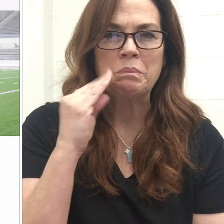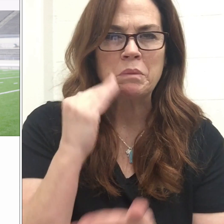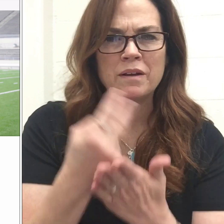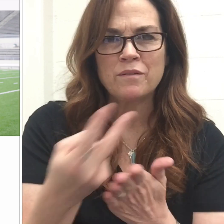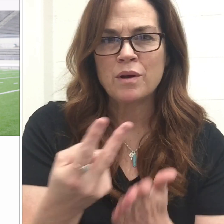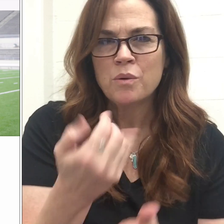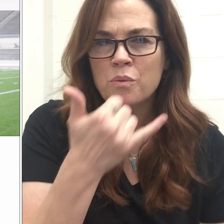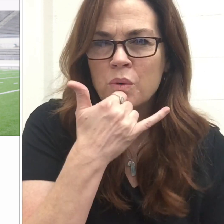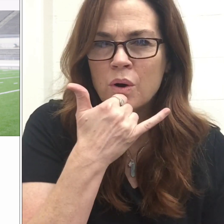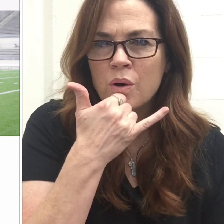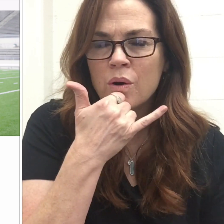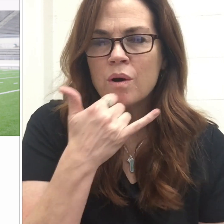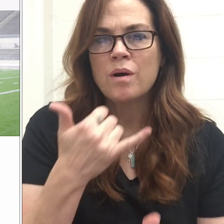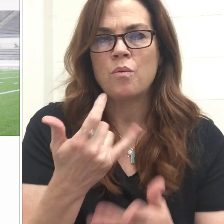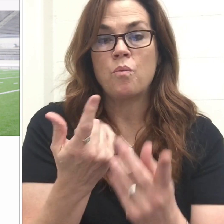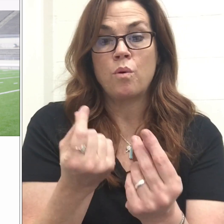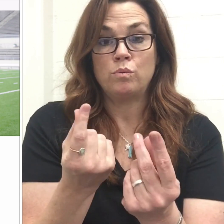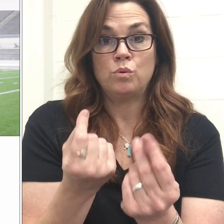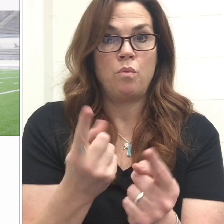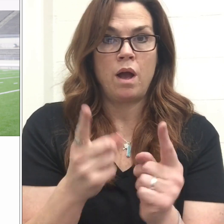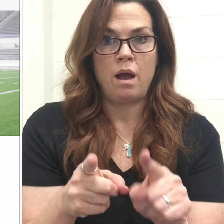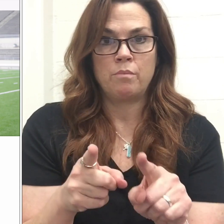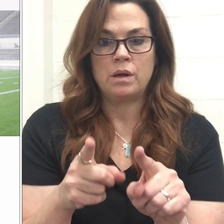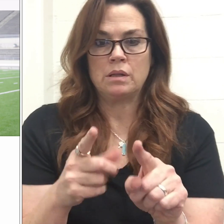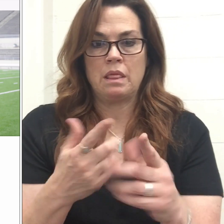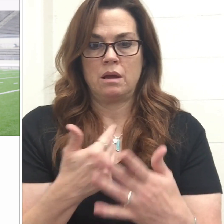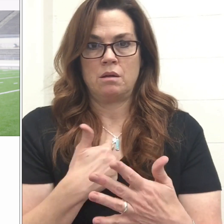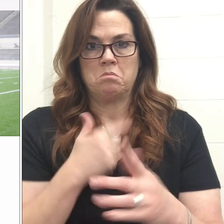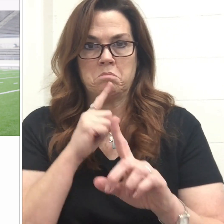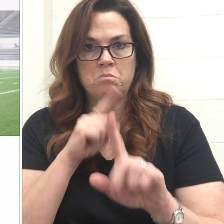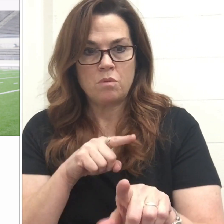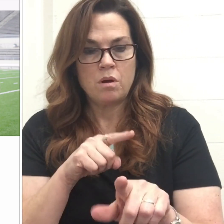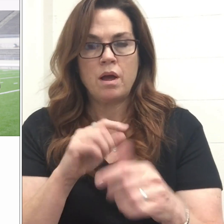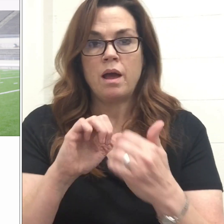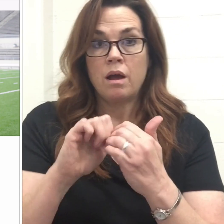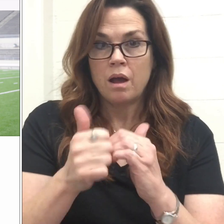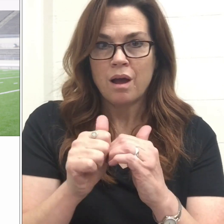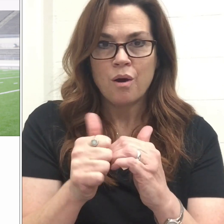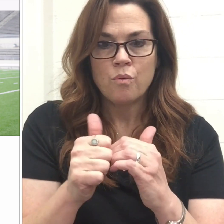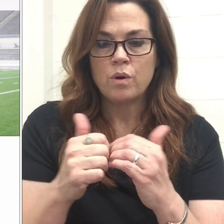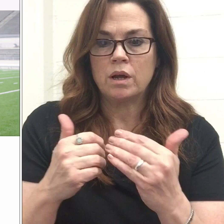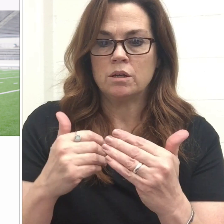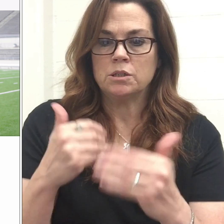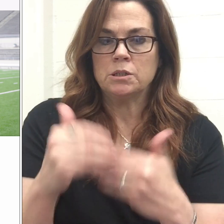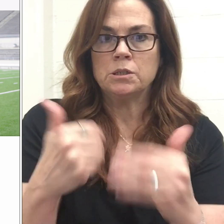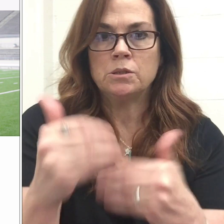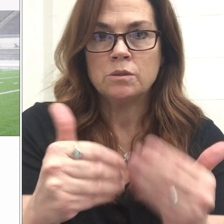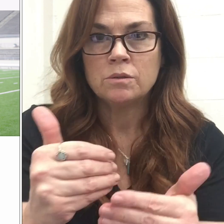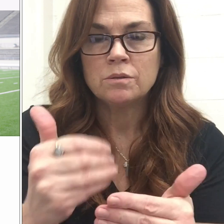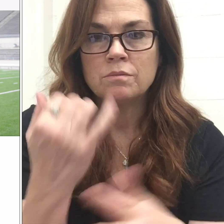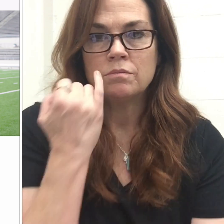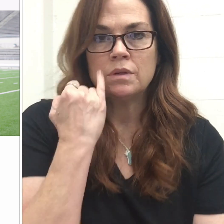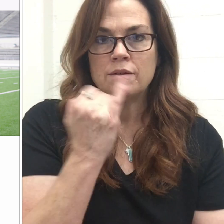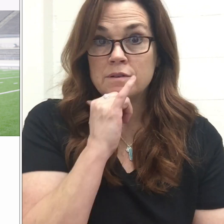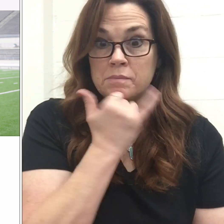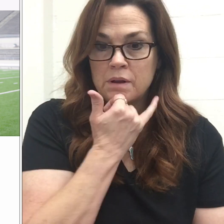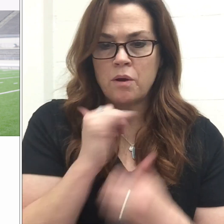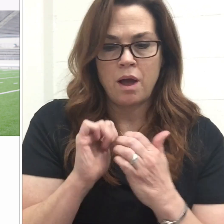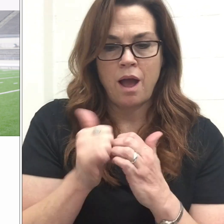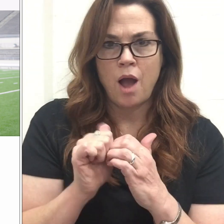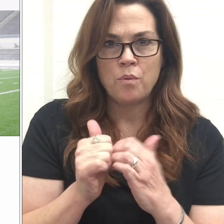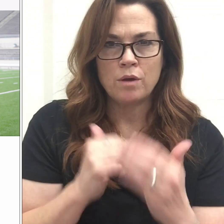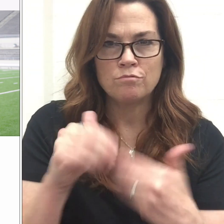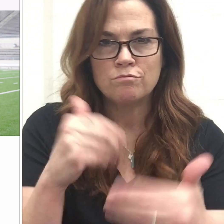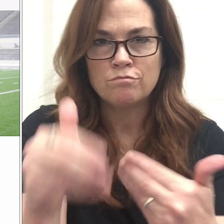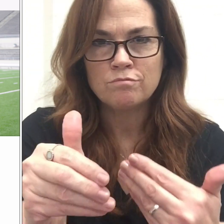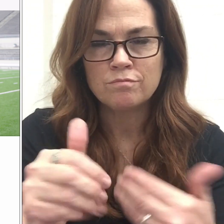what you do, how you respond, and ultimately how we move forward when we get